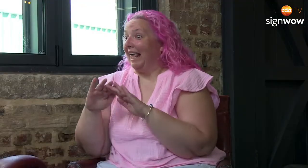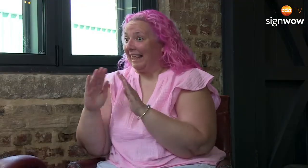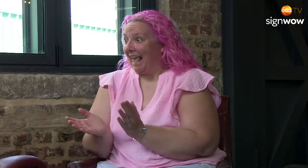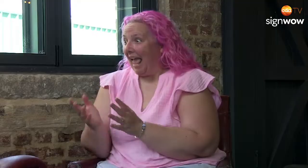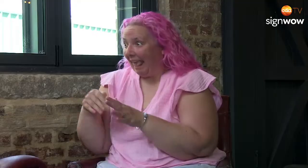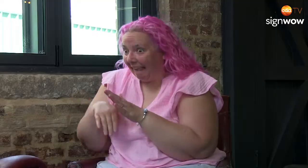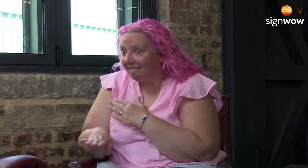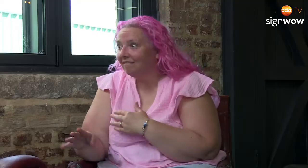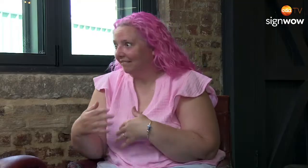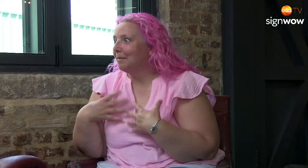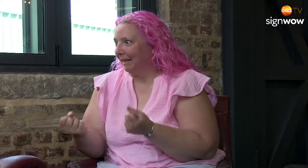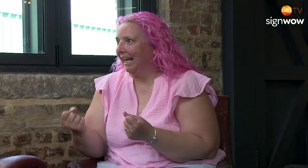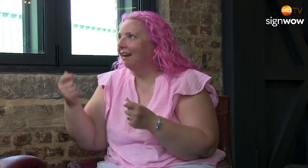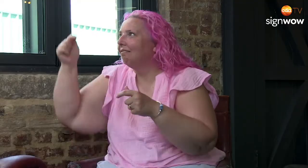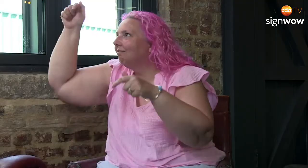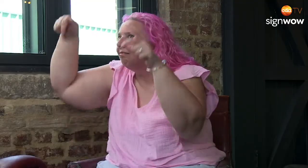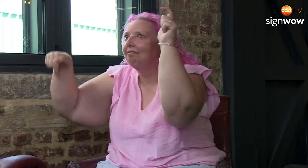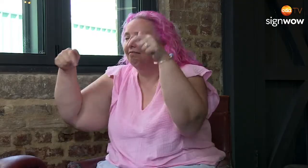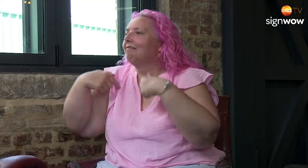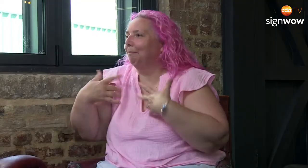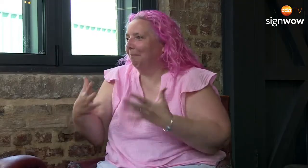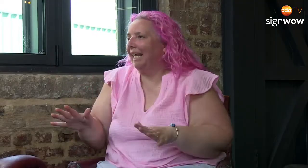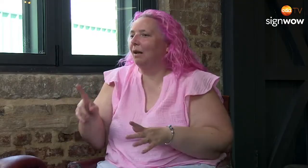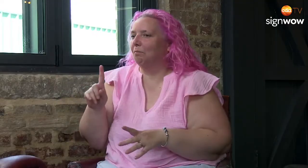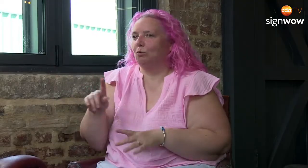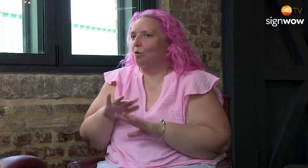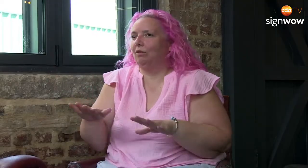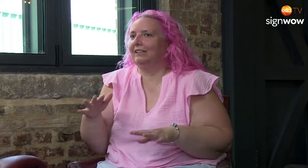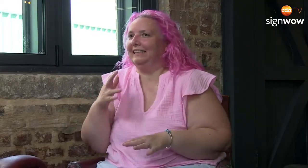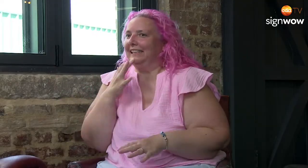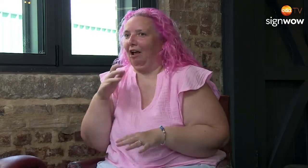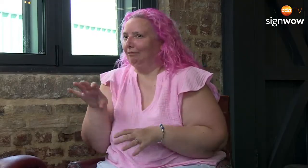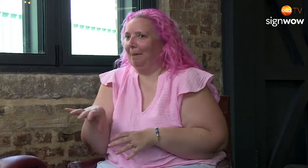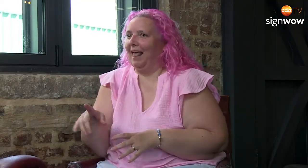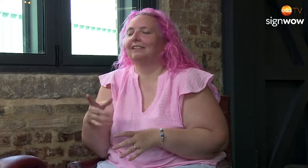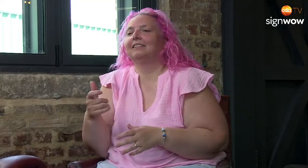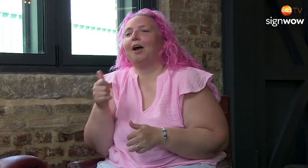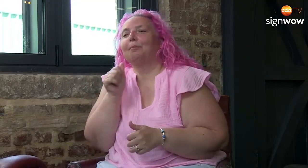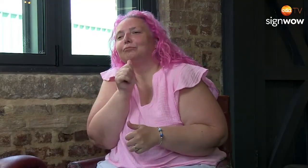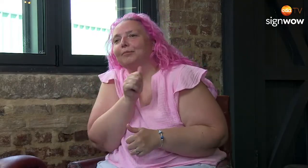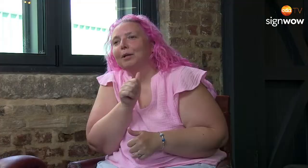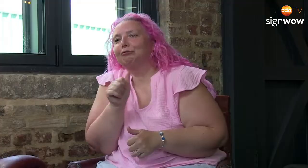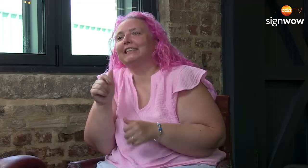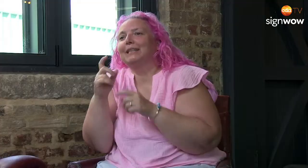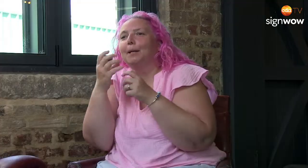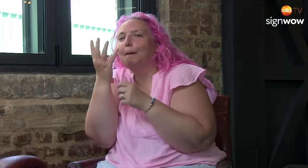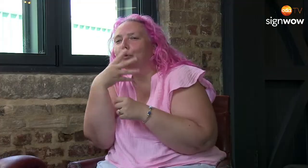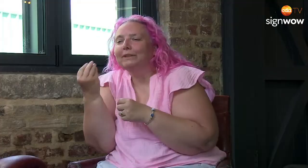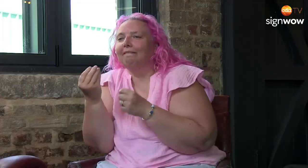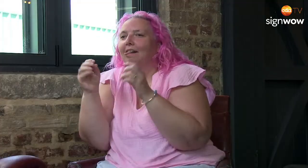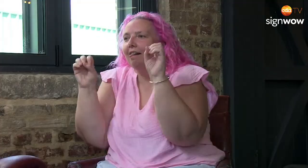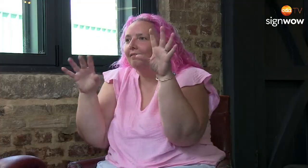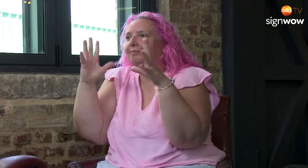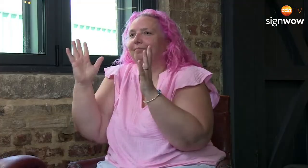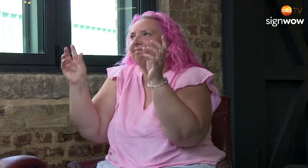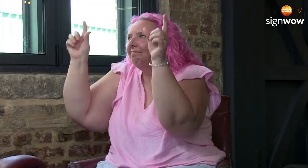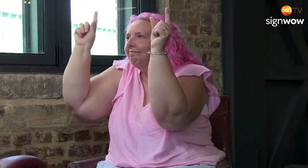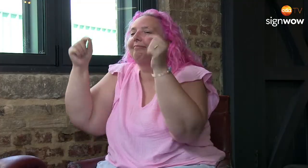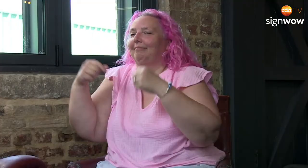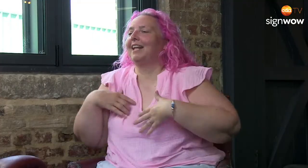be going to a place like that. I'd be so scared. I've been in caves before, but not with the scary story. I like the sort of beautiful, the